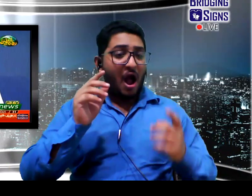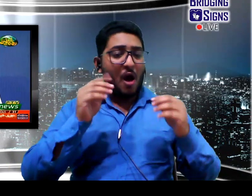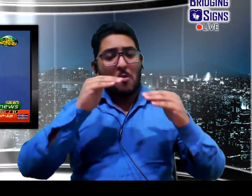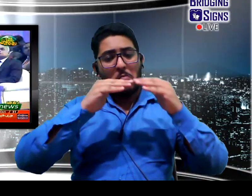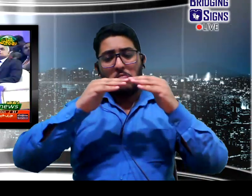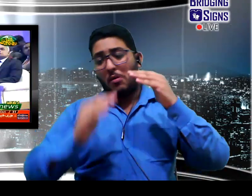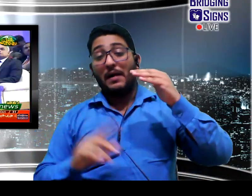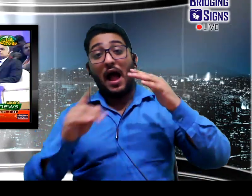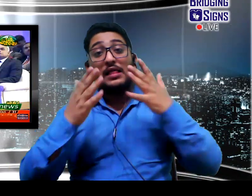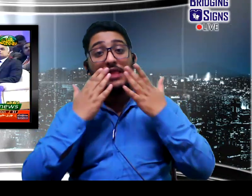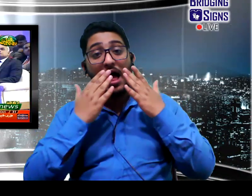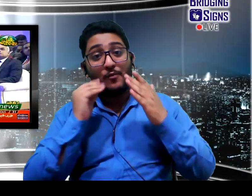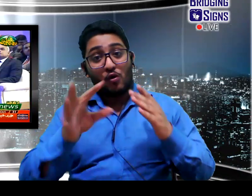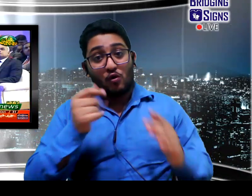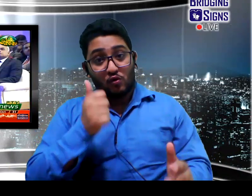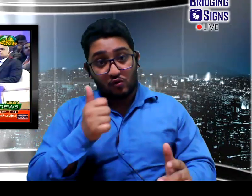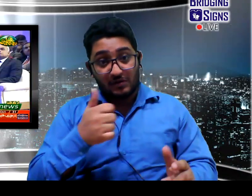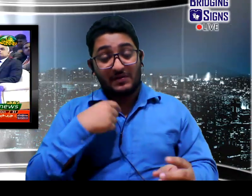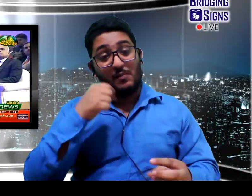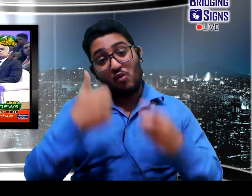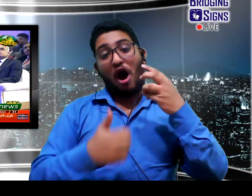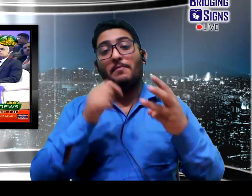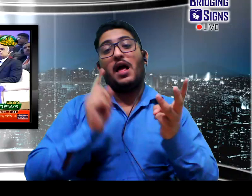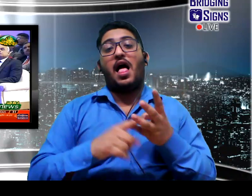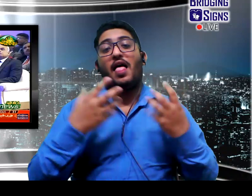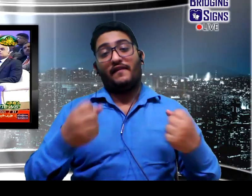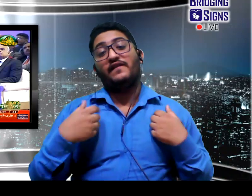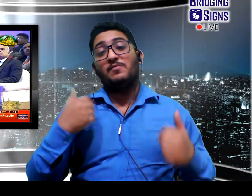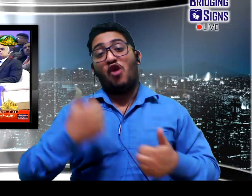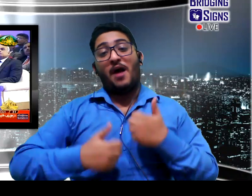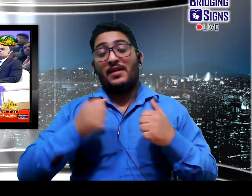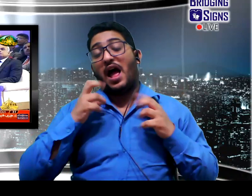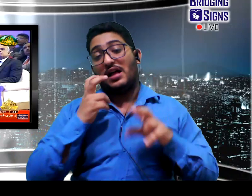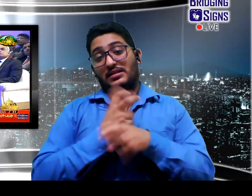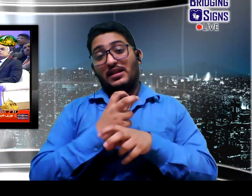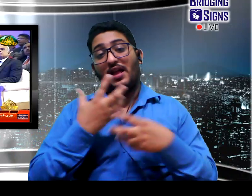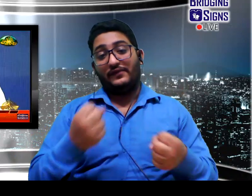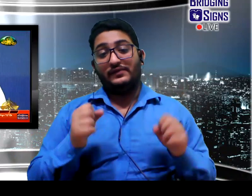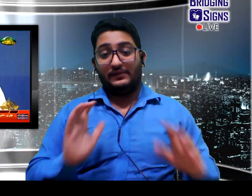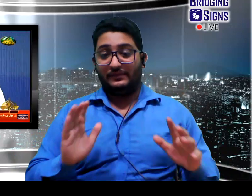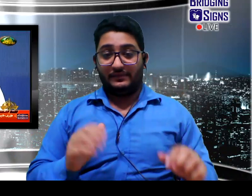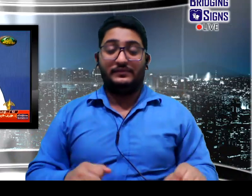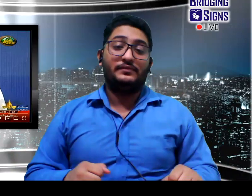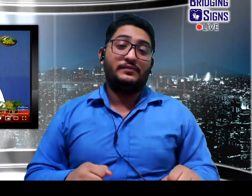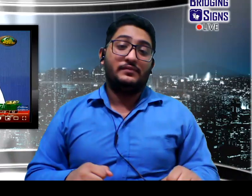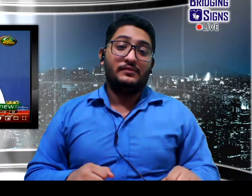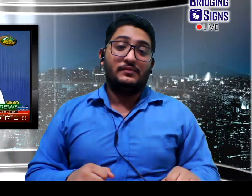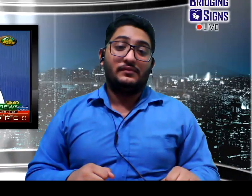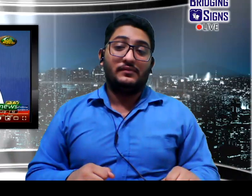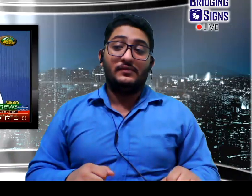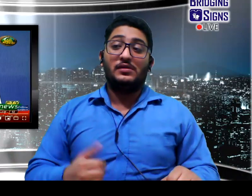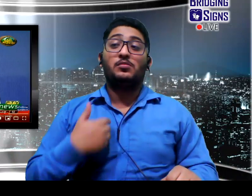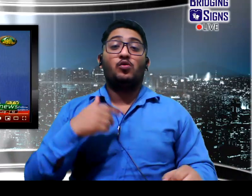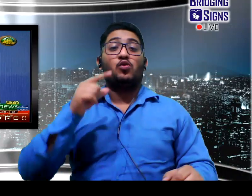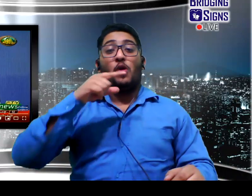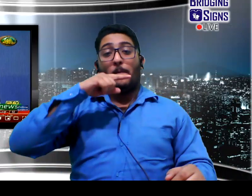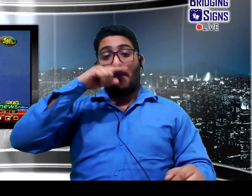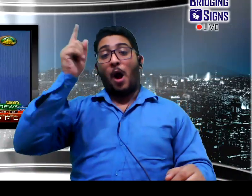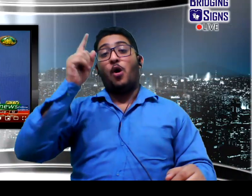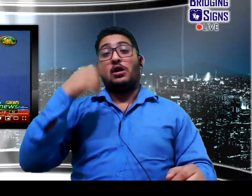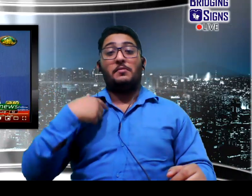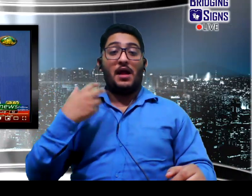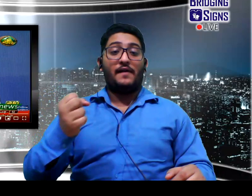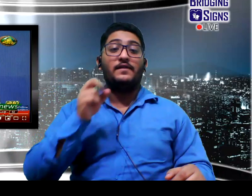modern education? That's the third challenge we face. But I am proud to say